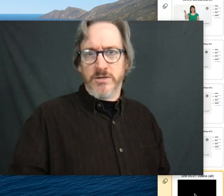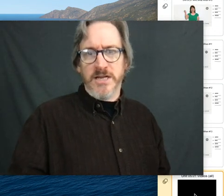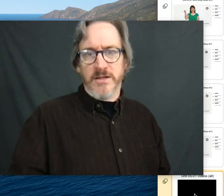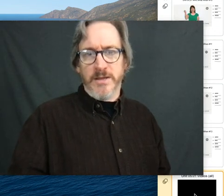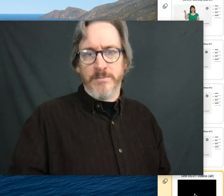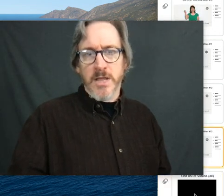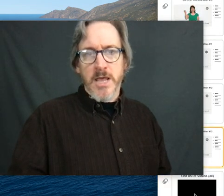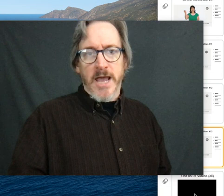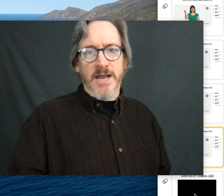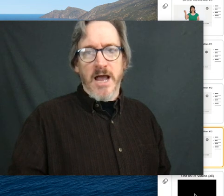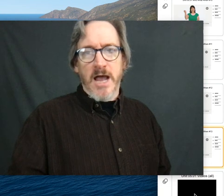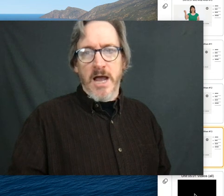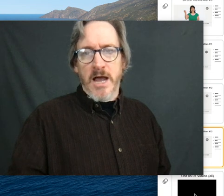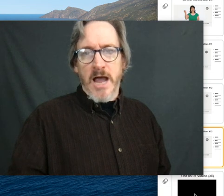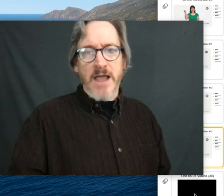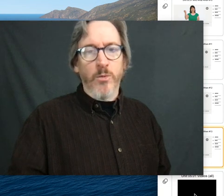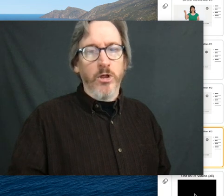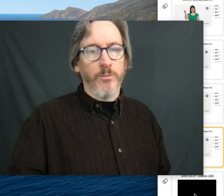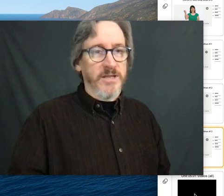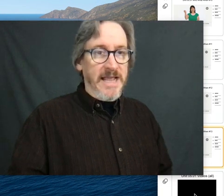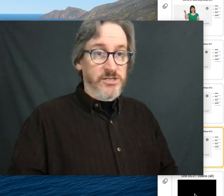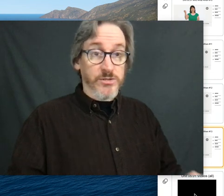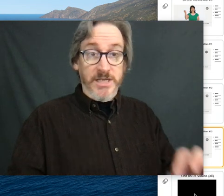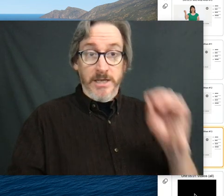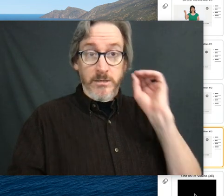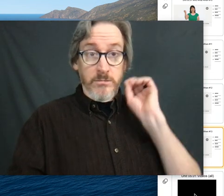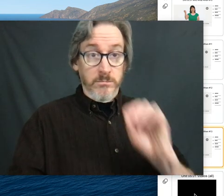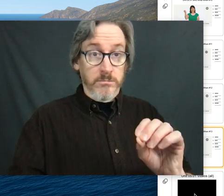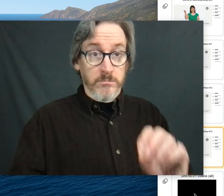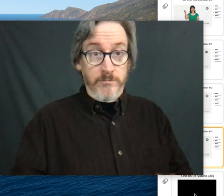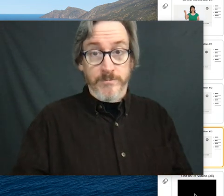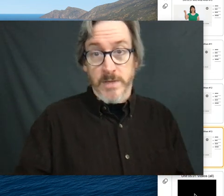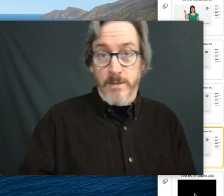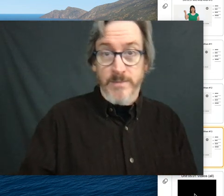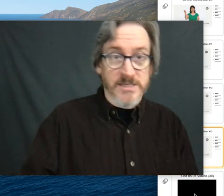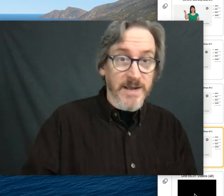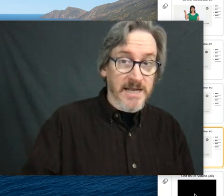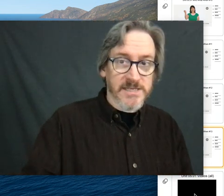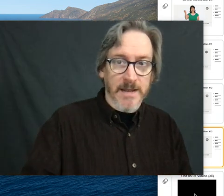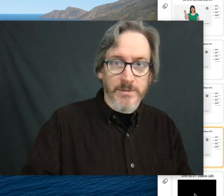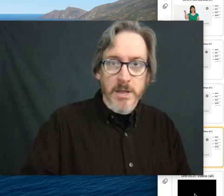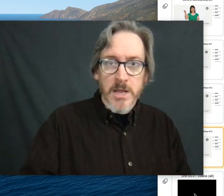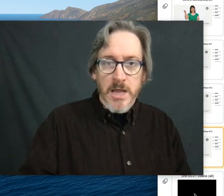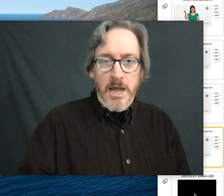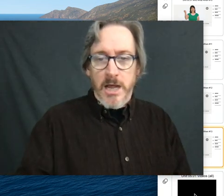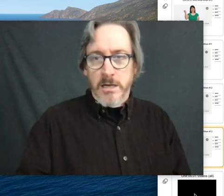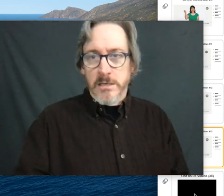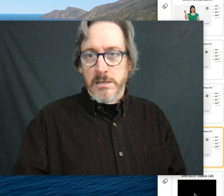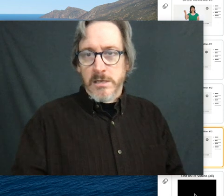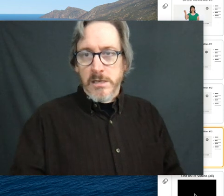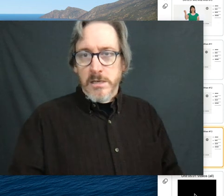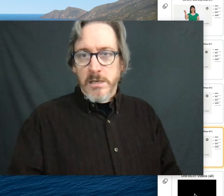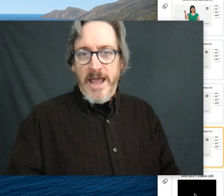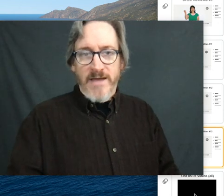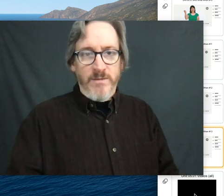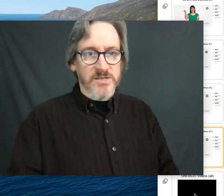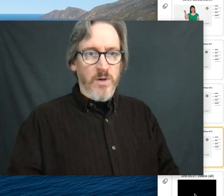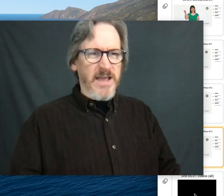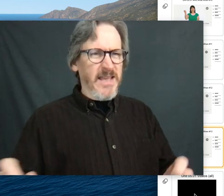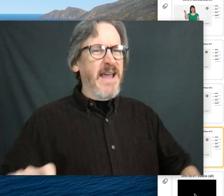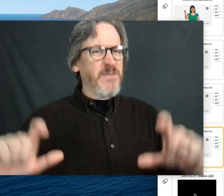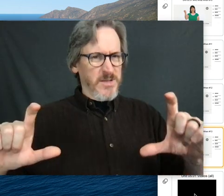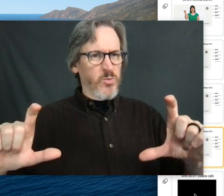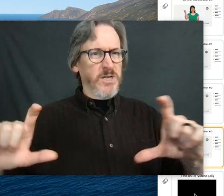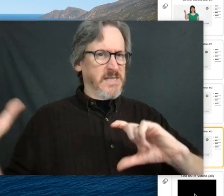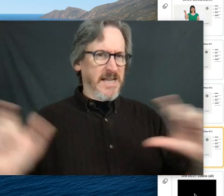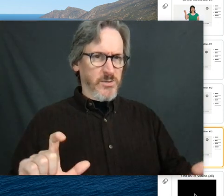13 of them. And I will put the answers in. That's my next step. I